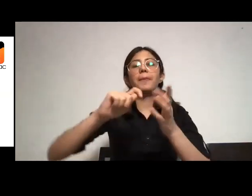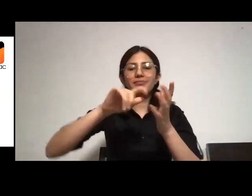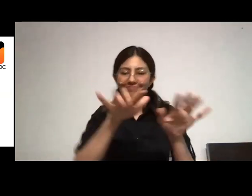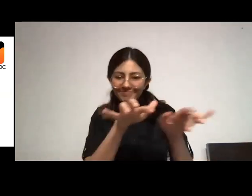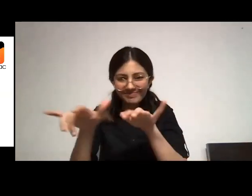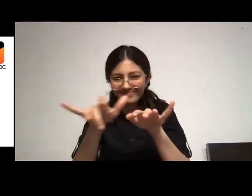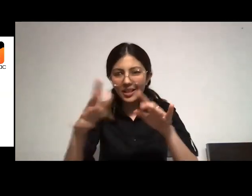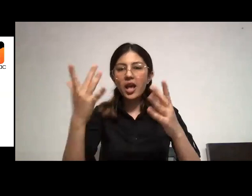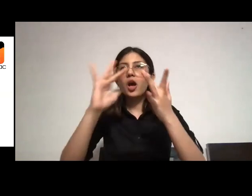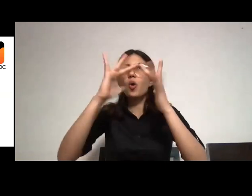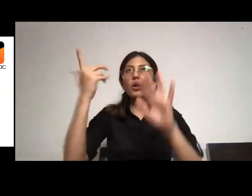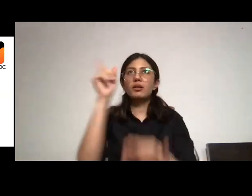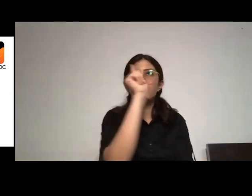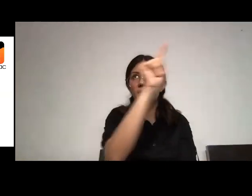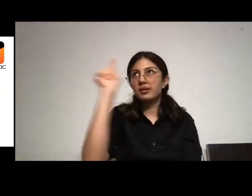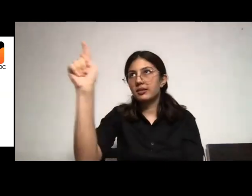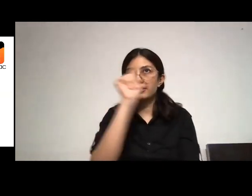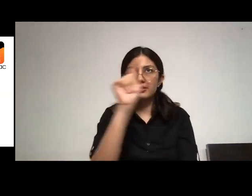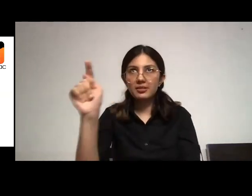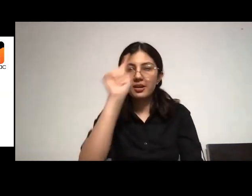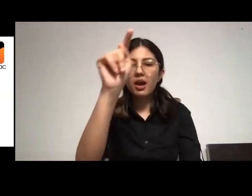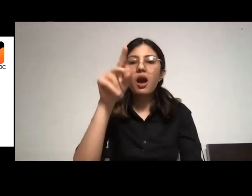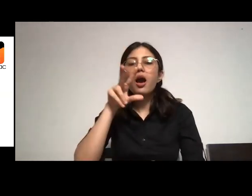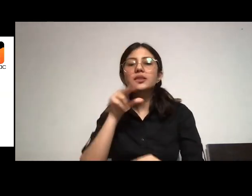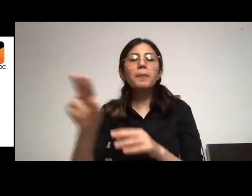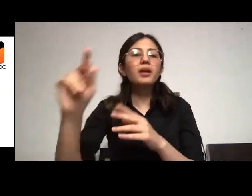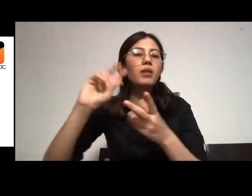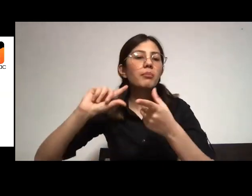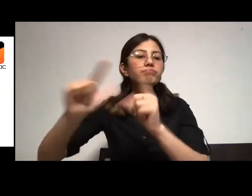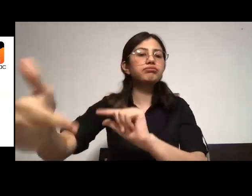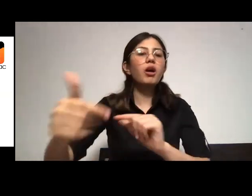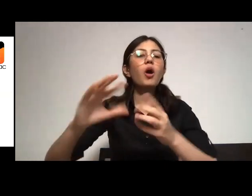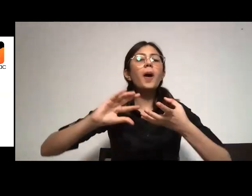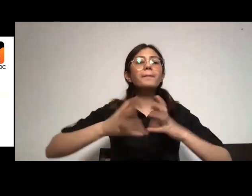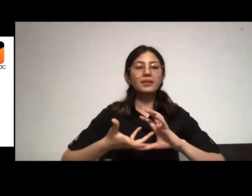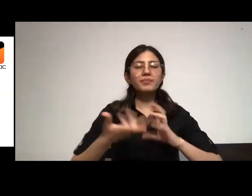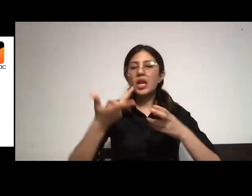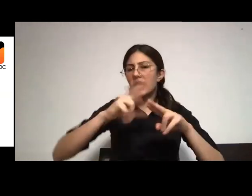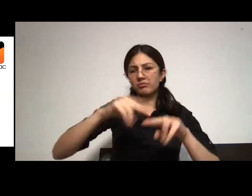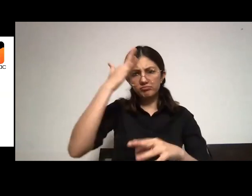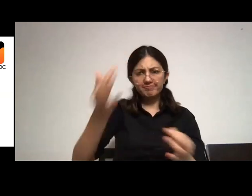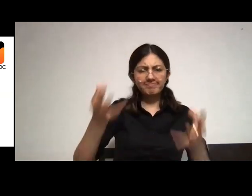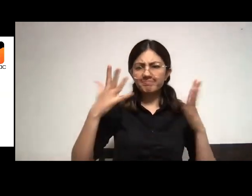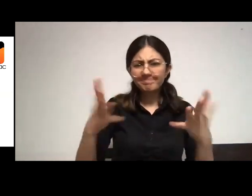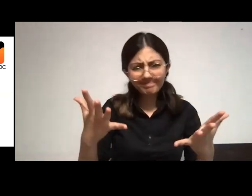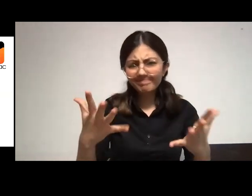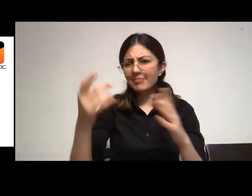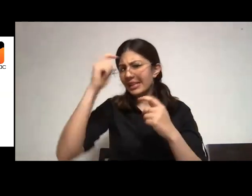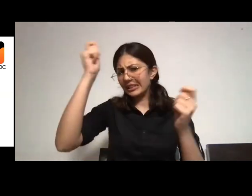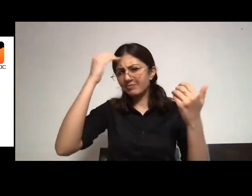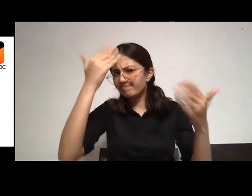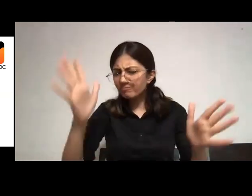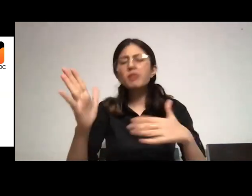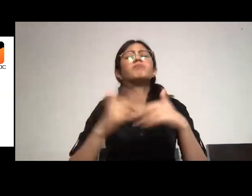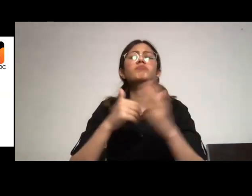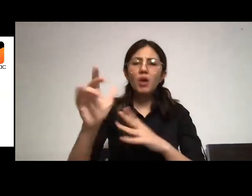screen to speak what they want to say in words. If literacy is not there, then they can use pictures to communicate. So